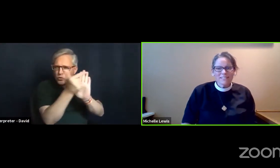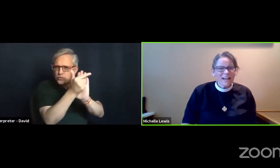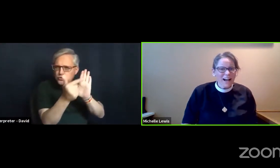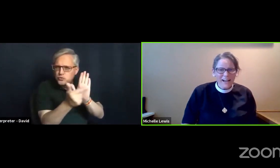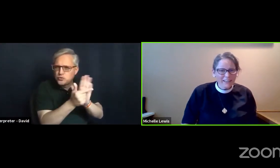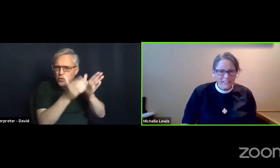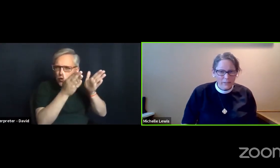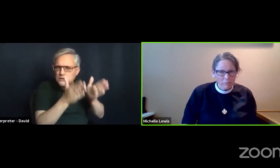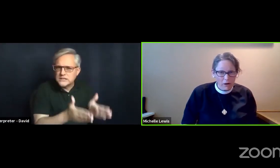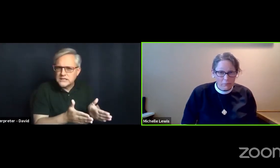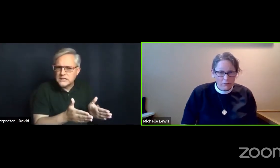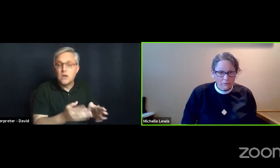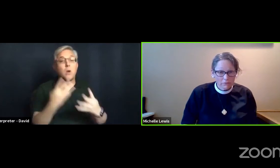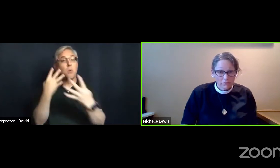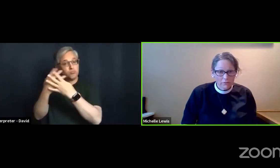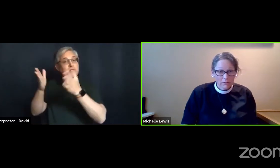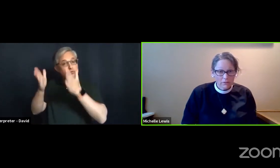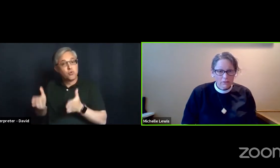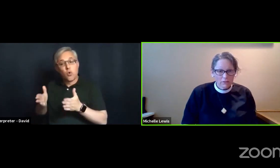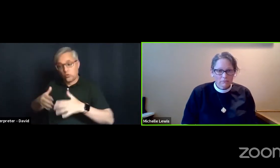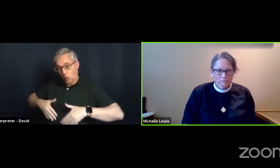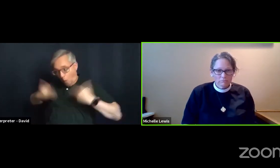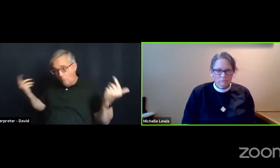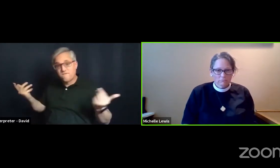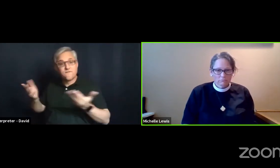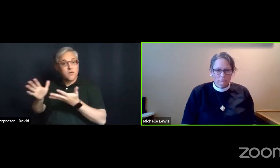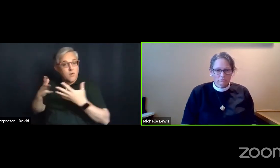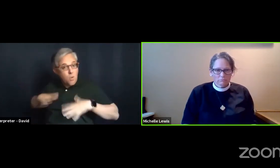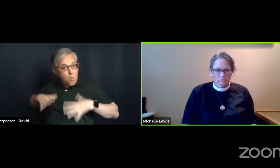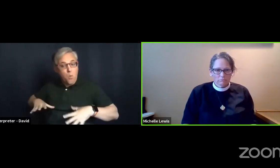This is highly improper.